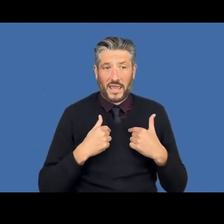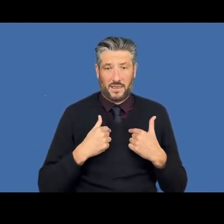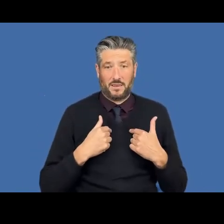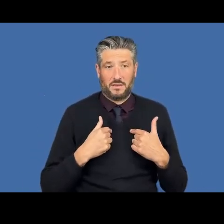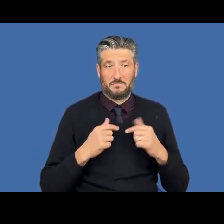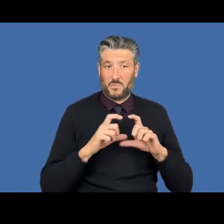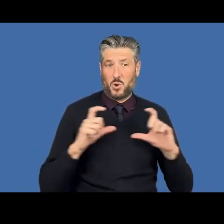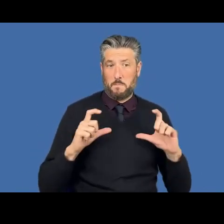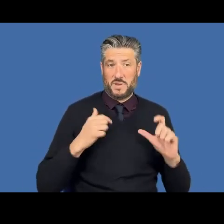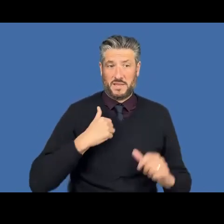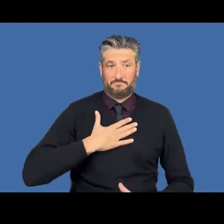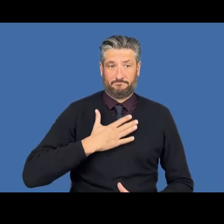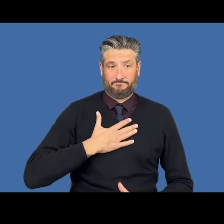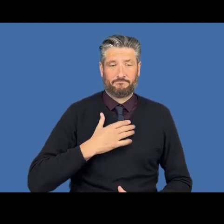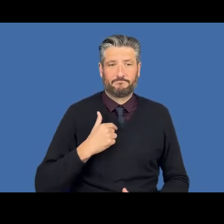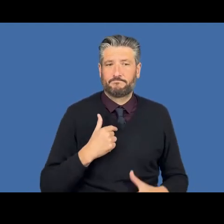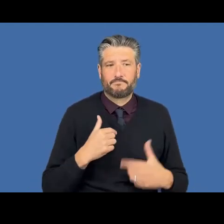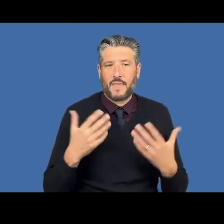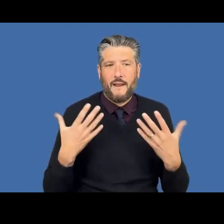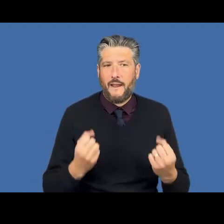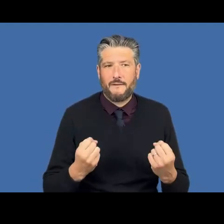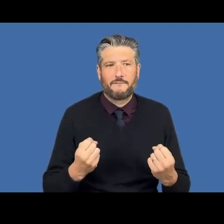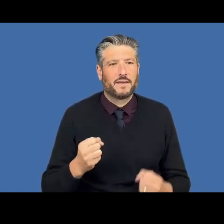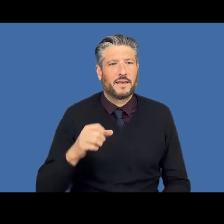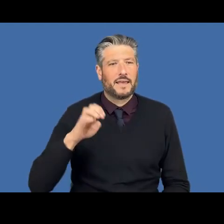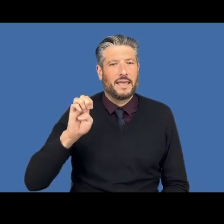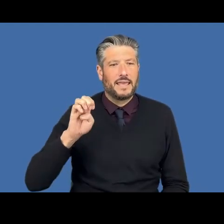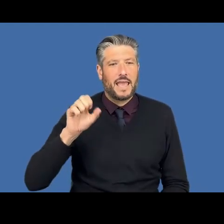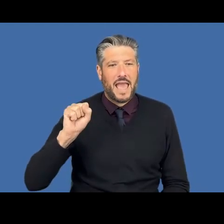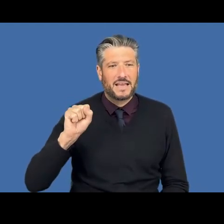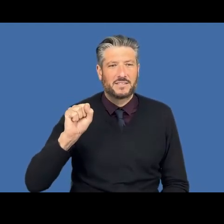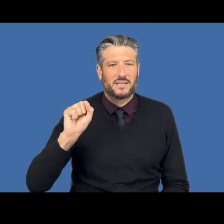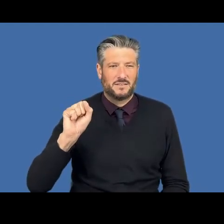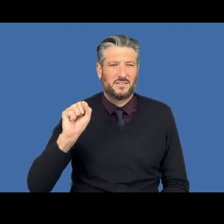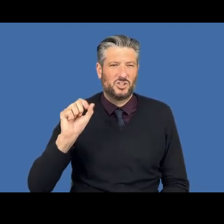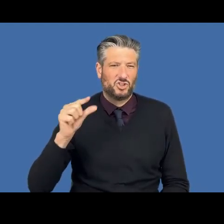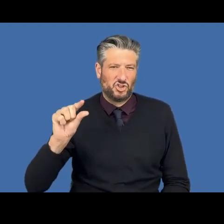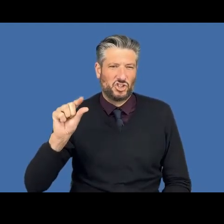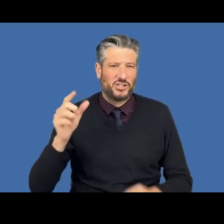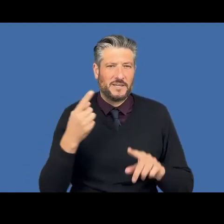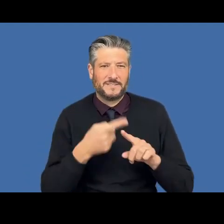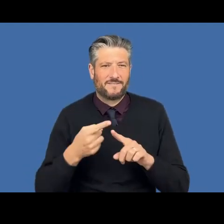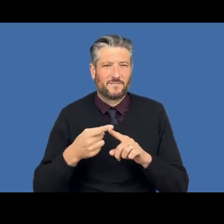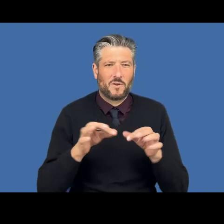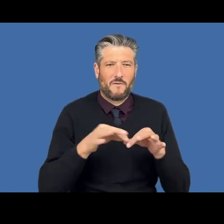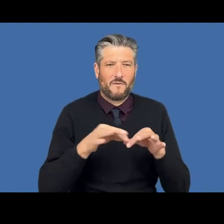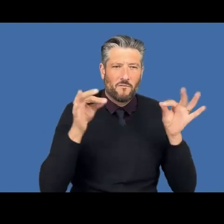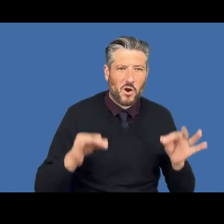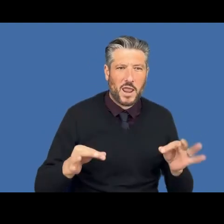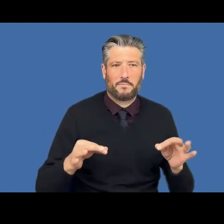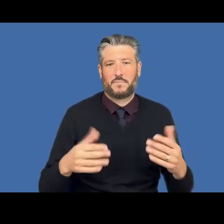actually take ESG frameworks, the CSR frameworks, the sustainability frameworks, and